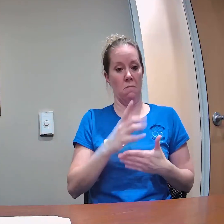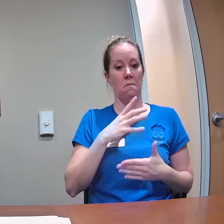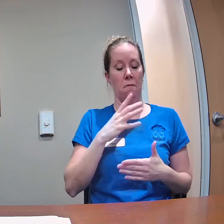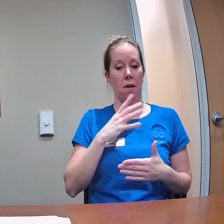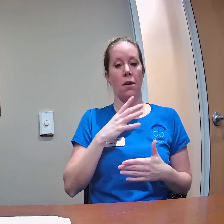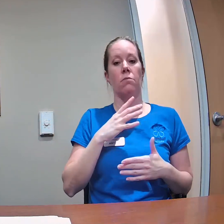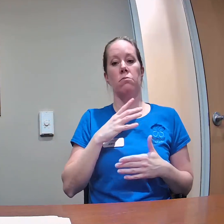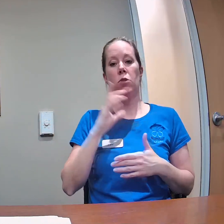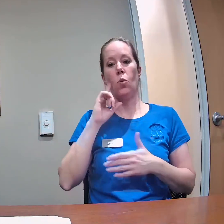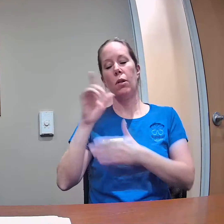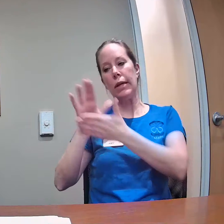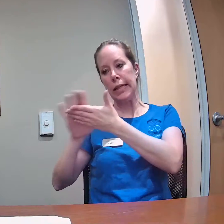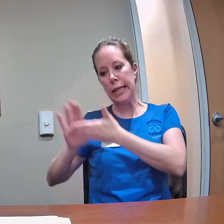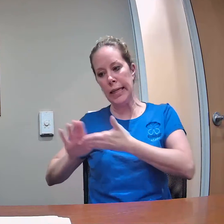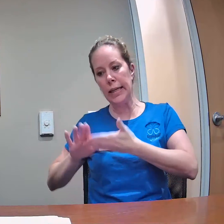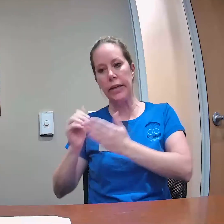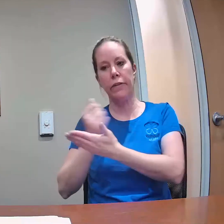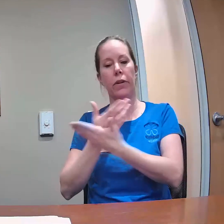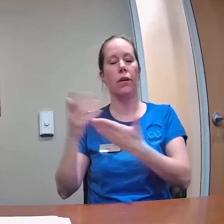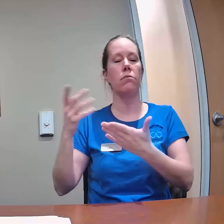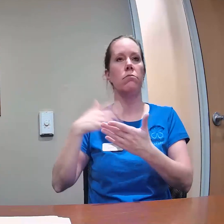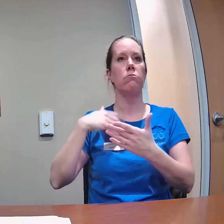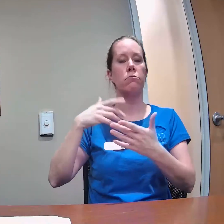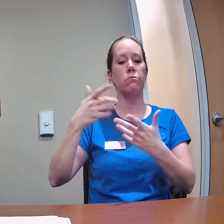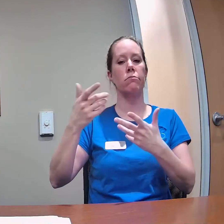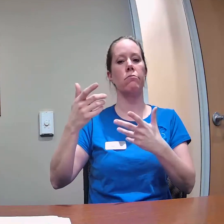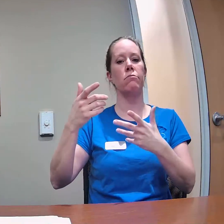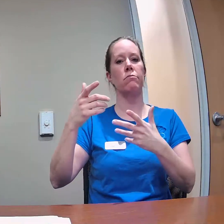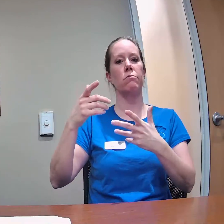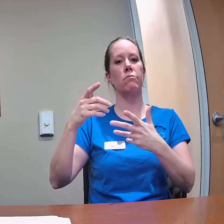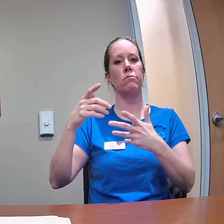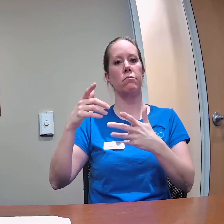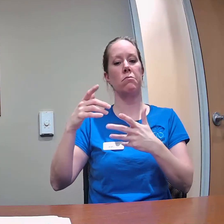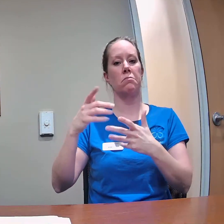will move the packages around